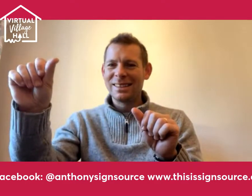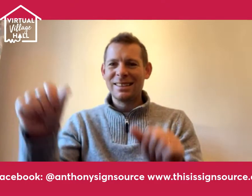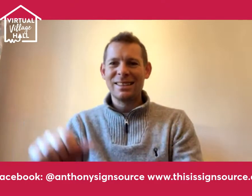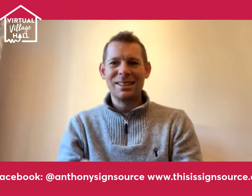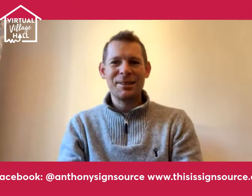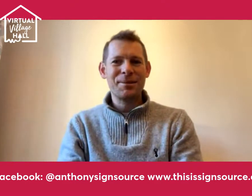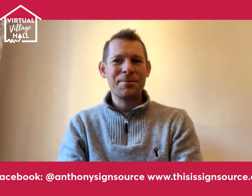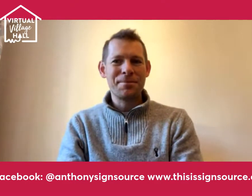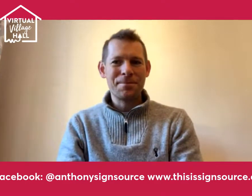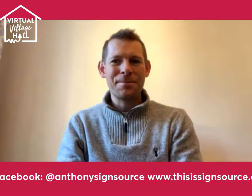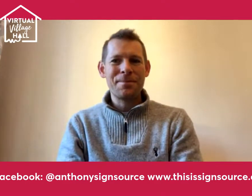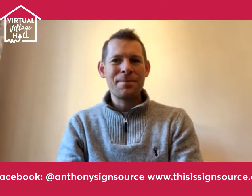and best,